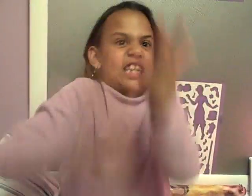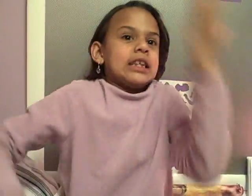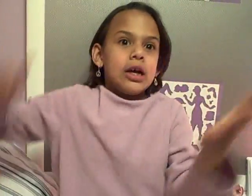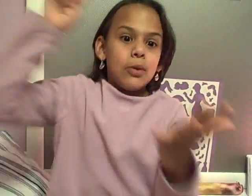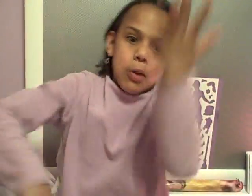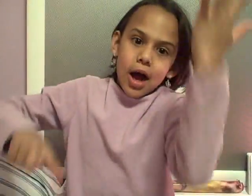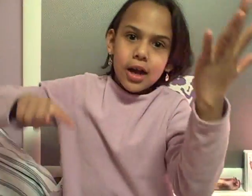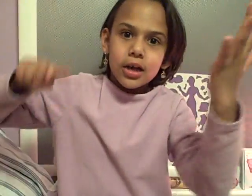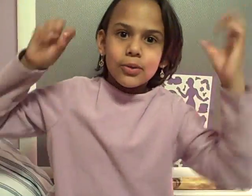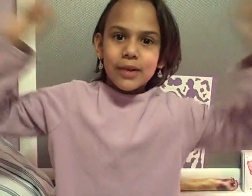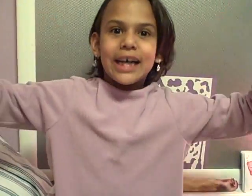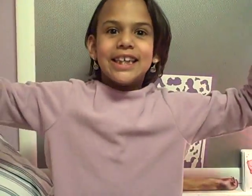what a